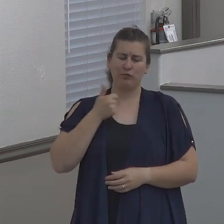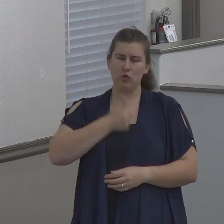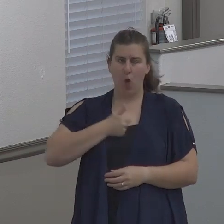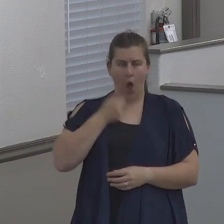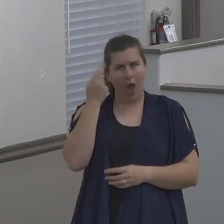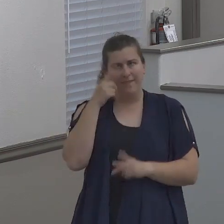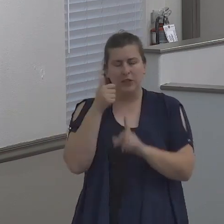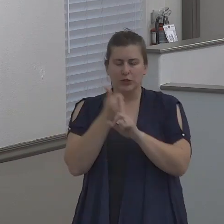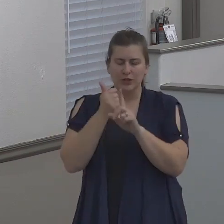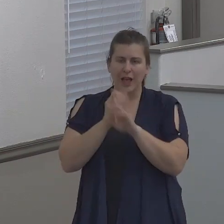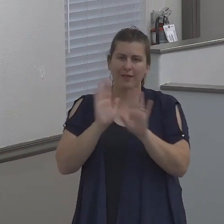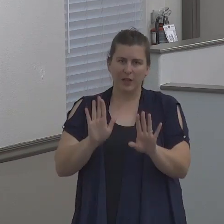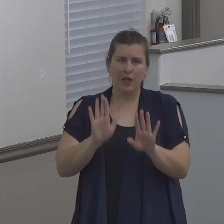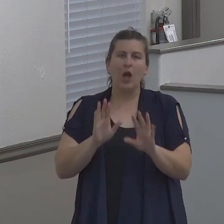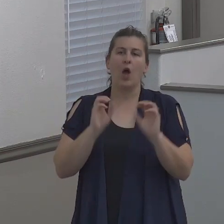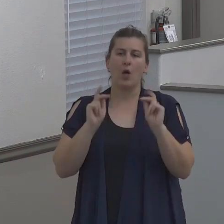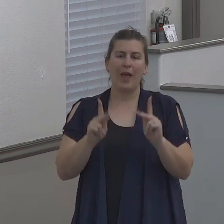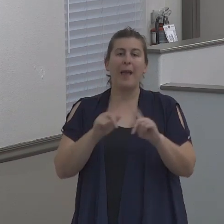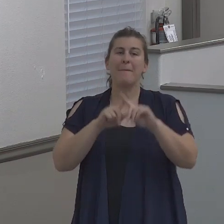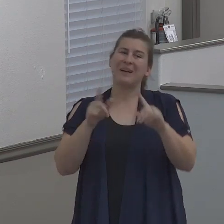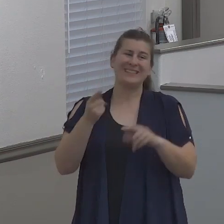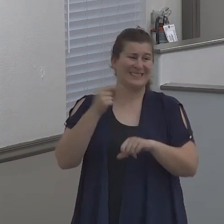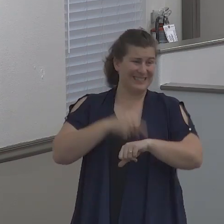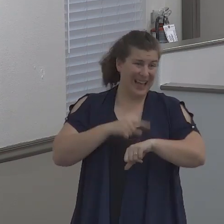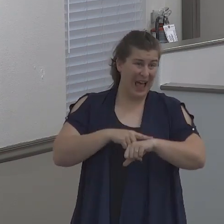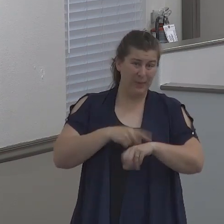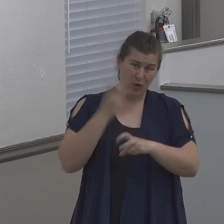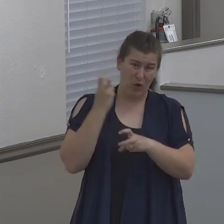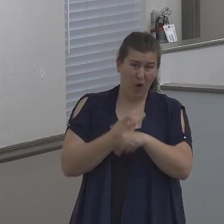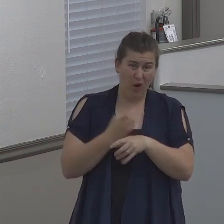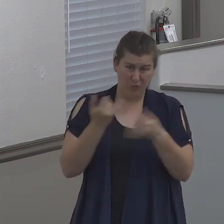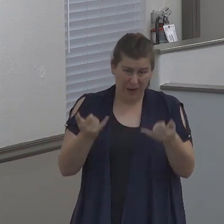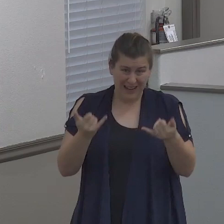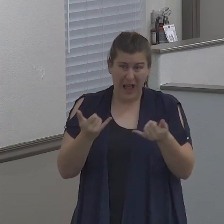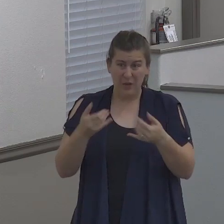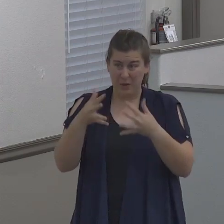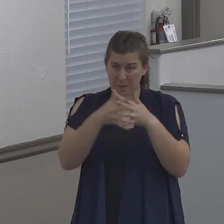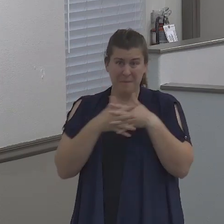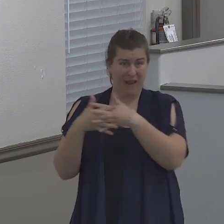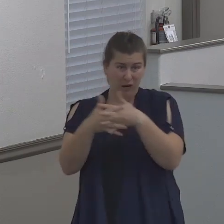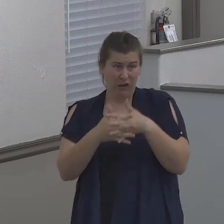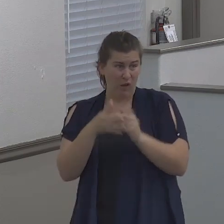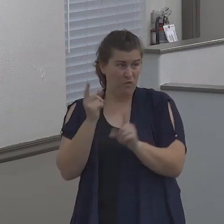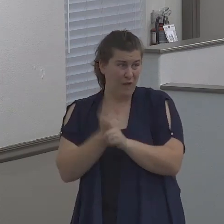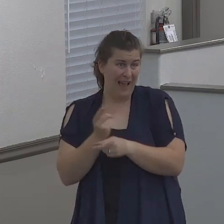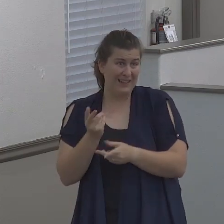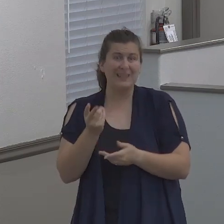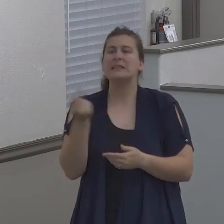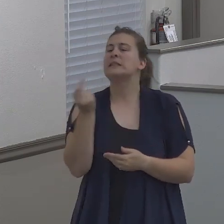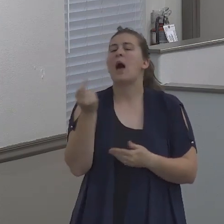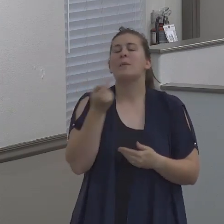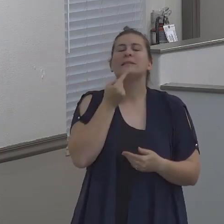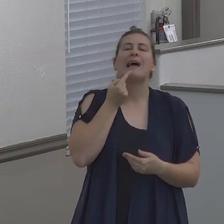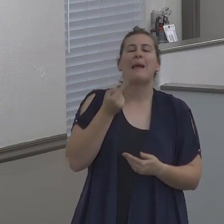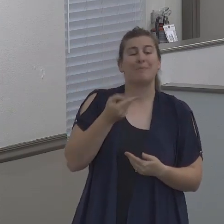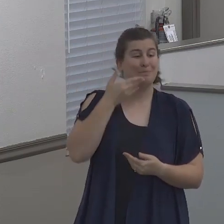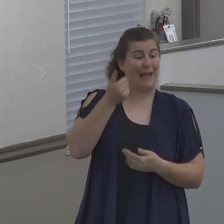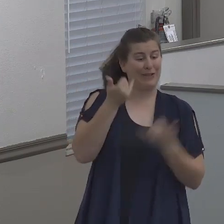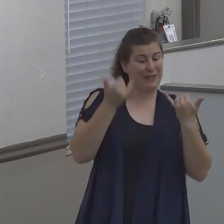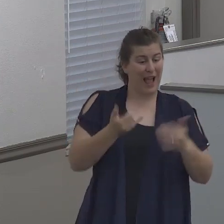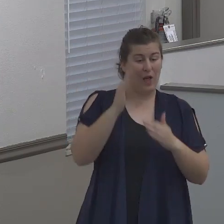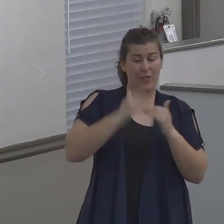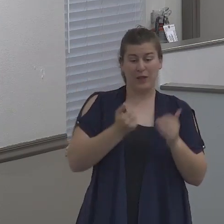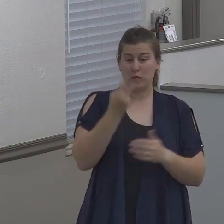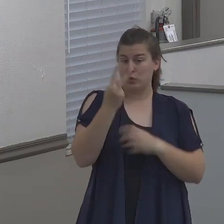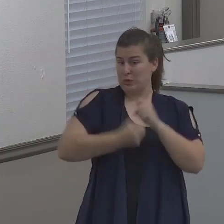it, let's not feel too sorry for ourselves, but times have gotten tougher in America. If someone